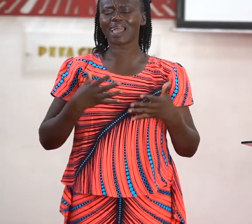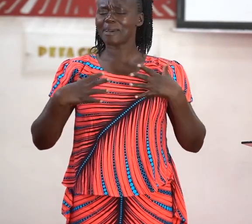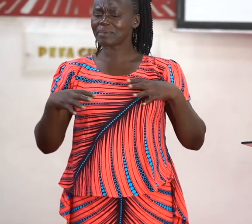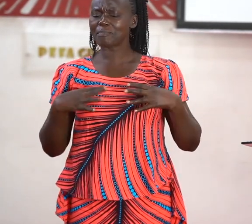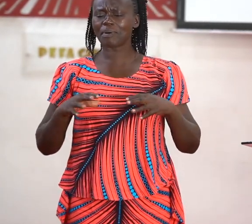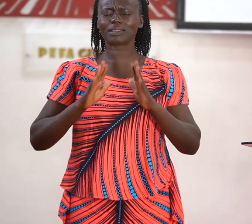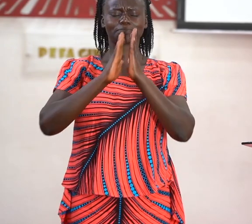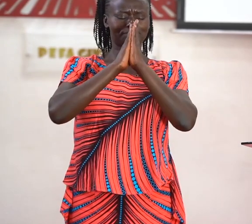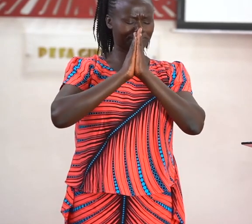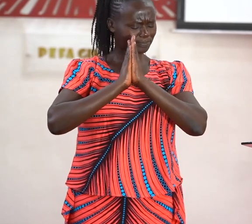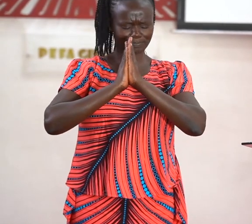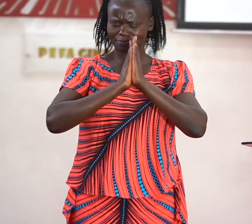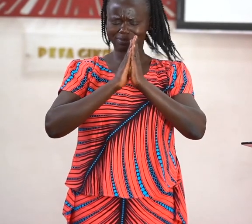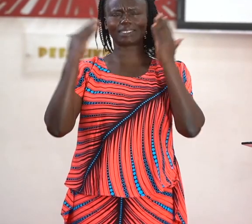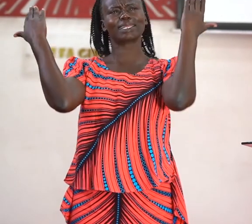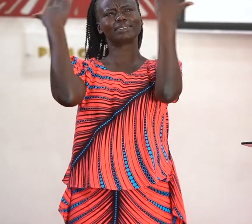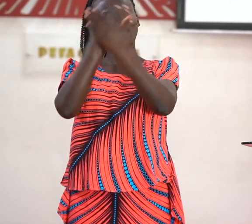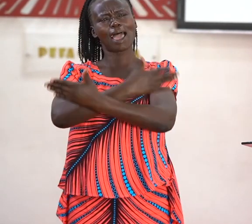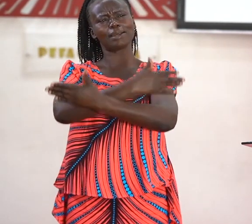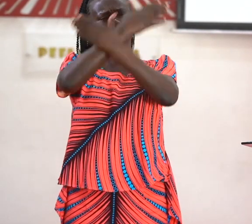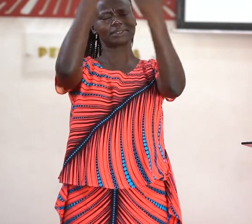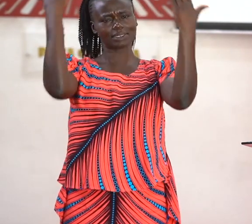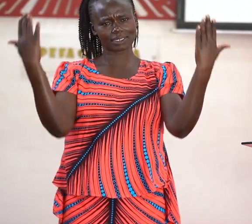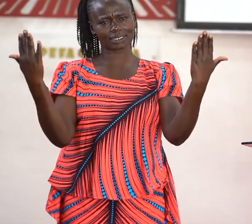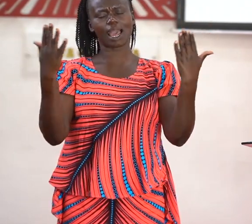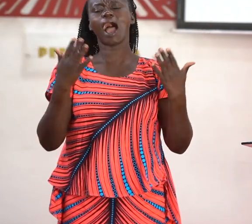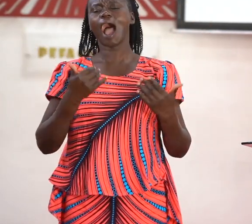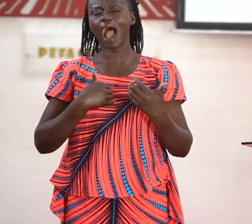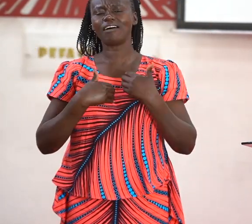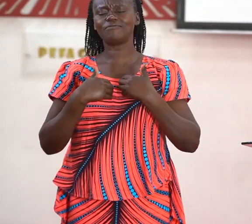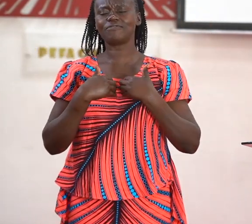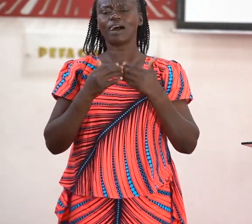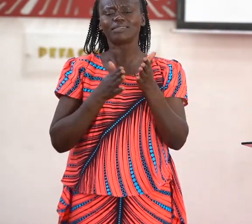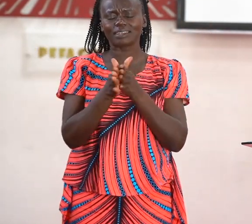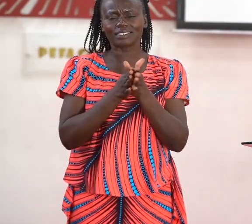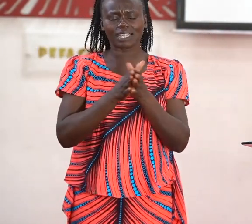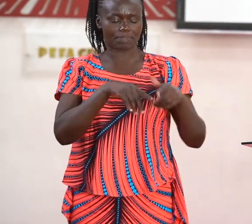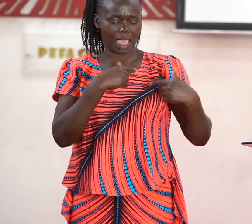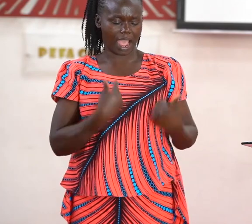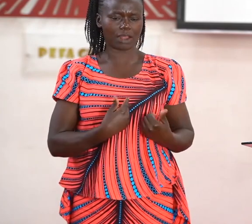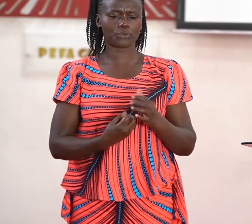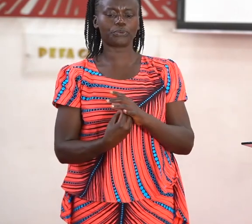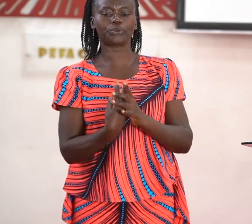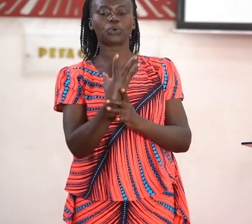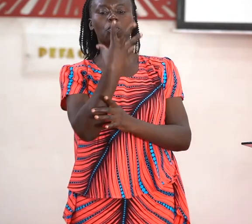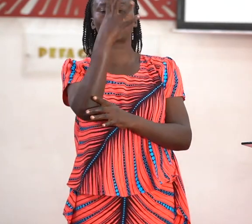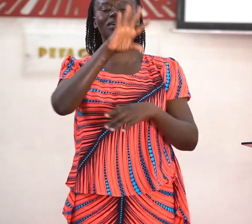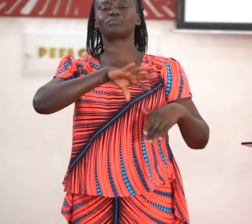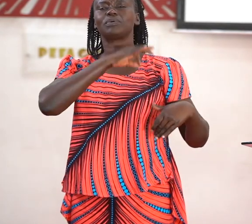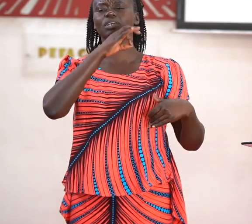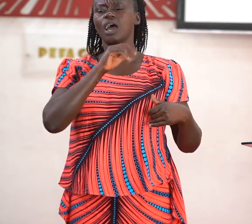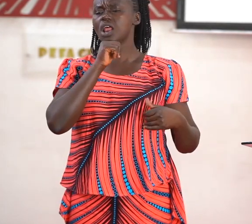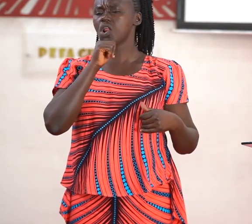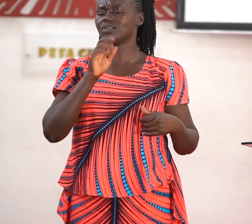and night. They have a desire in their heart to grow up spiritually. They don't want to